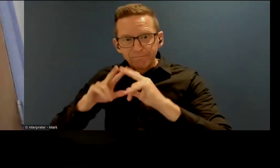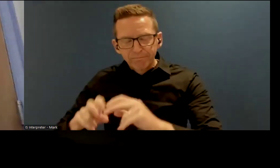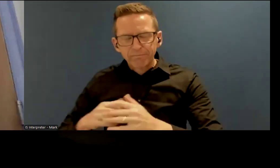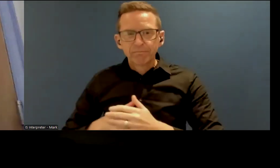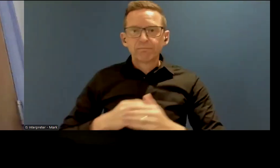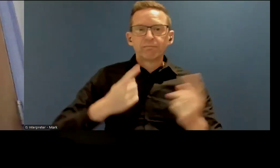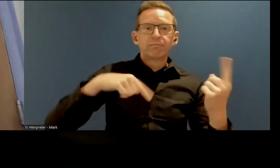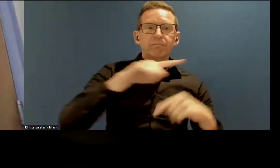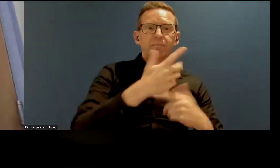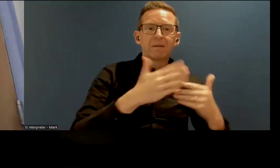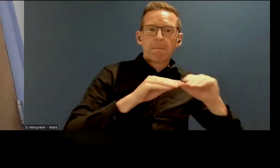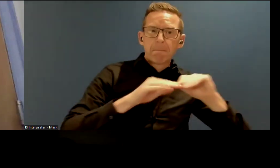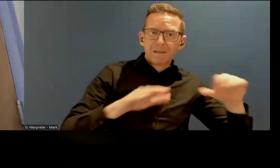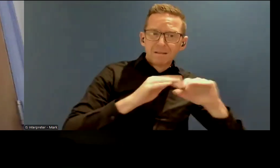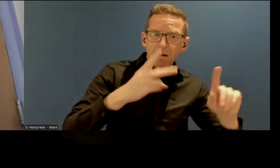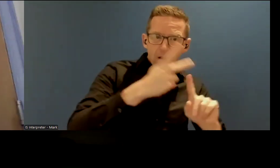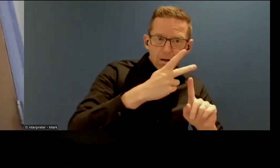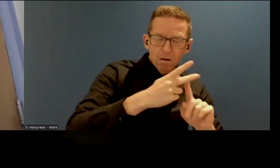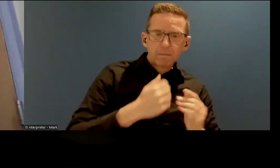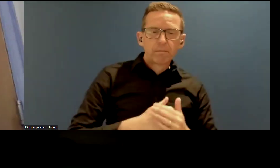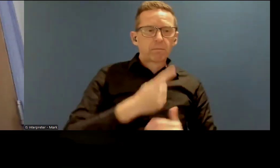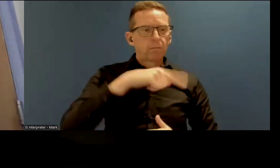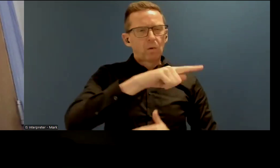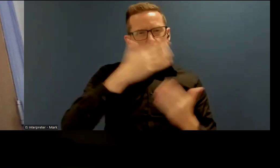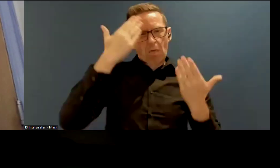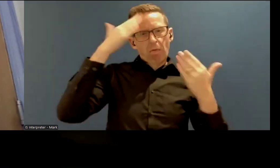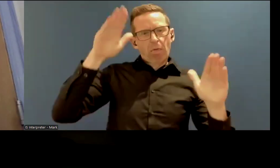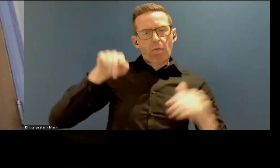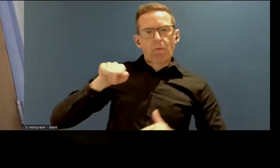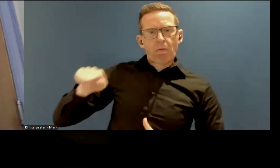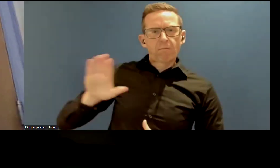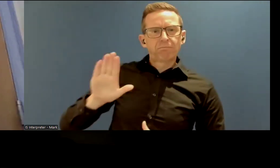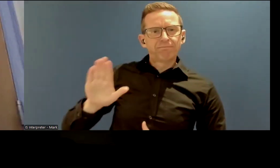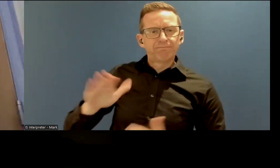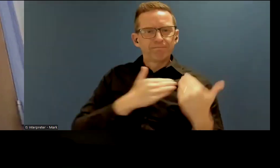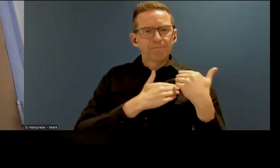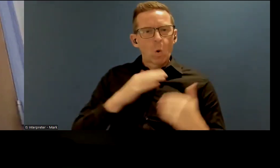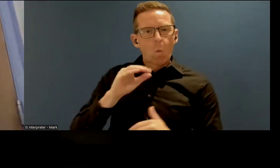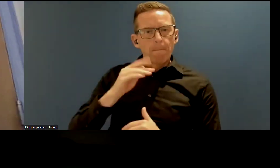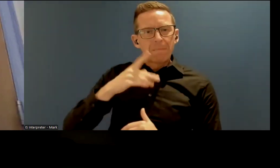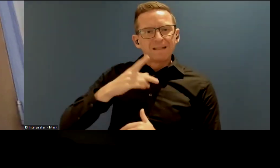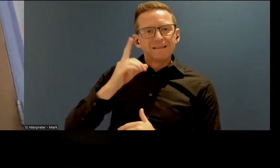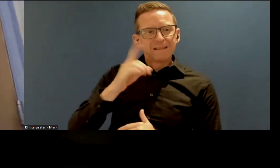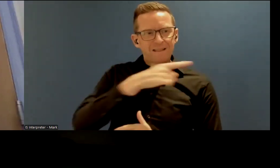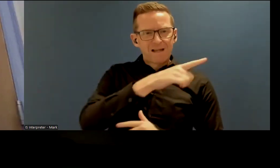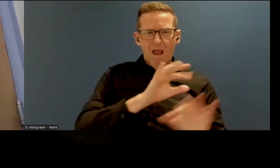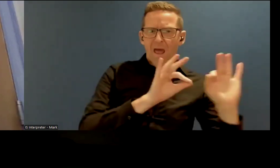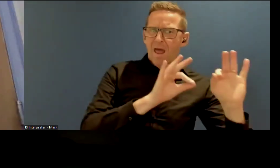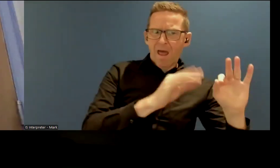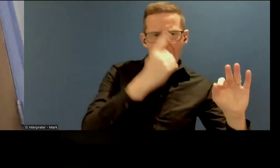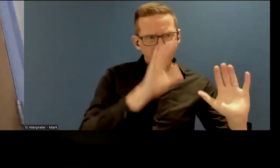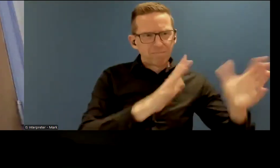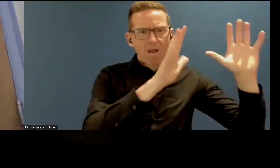media, and non-OPD charities. In addition, support for us from